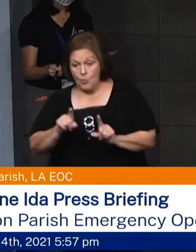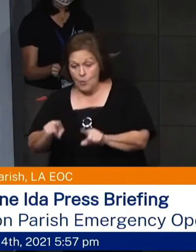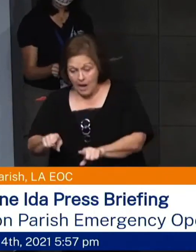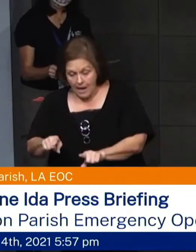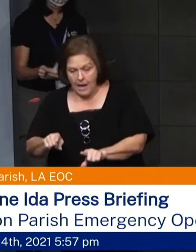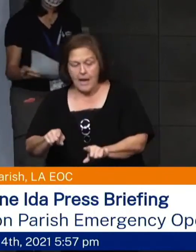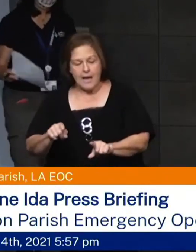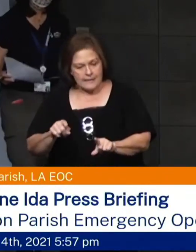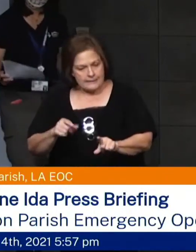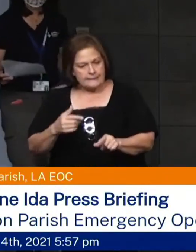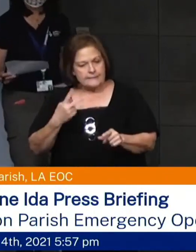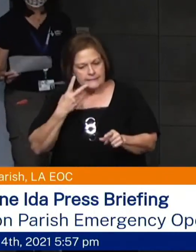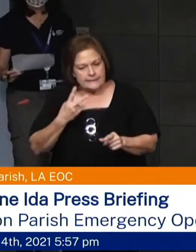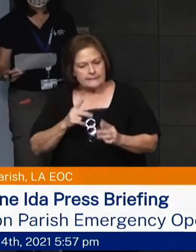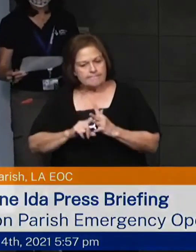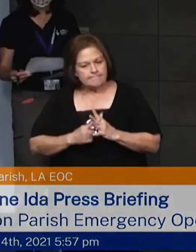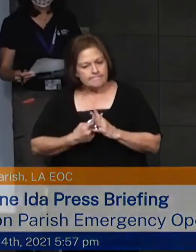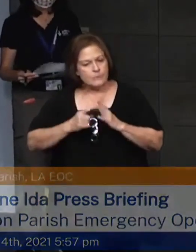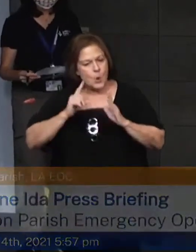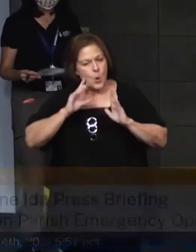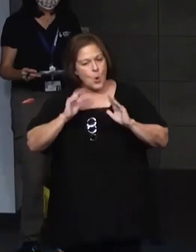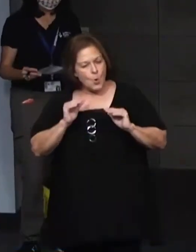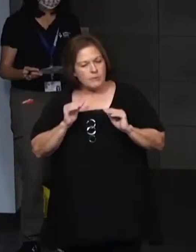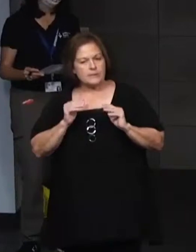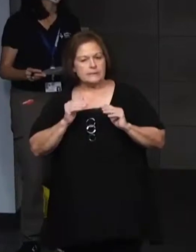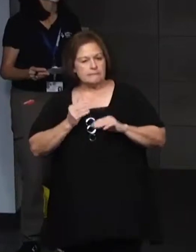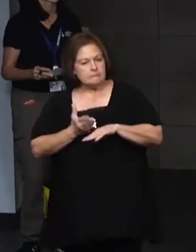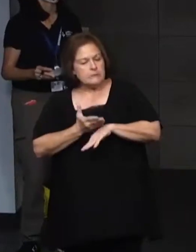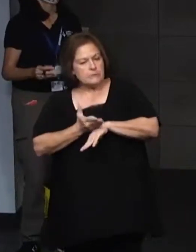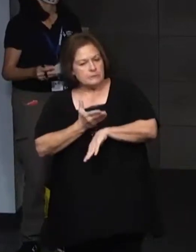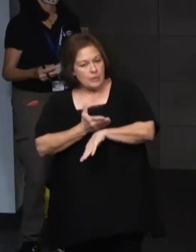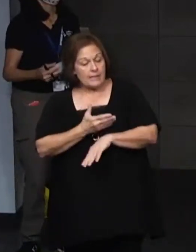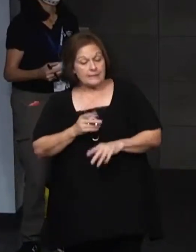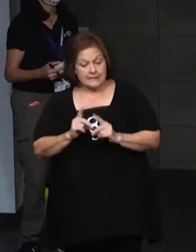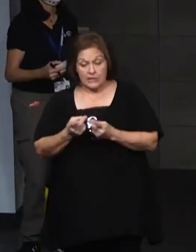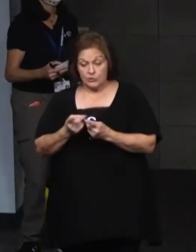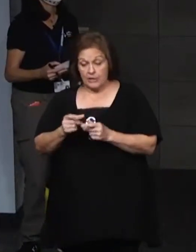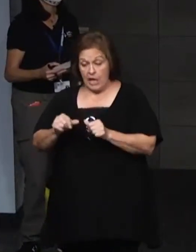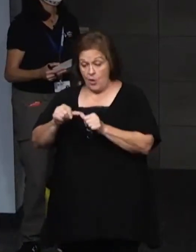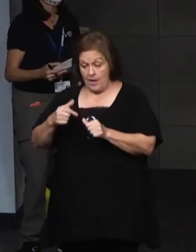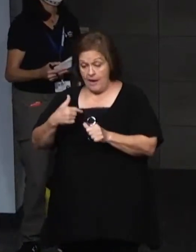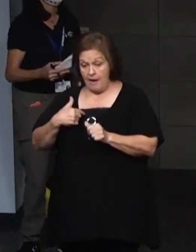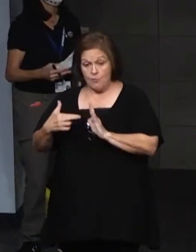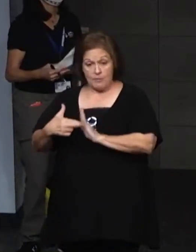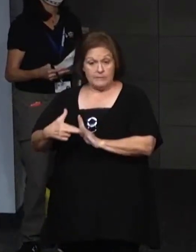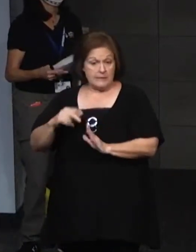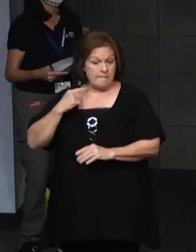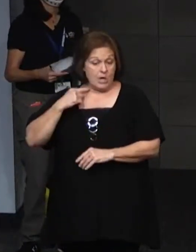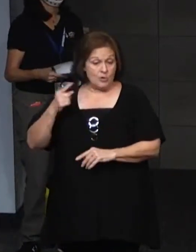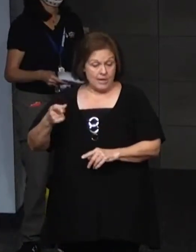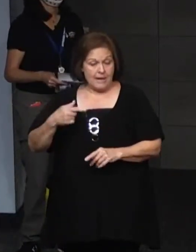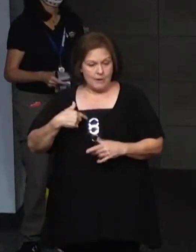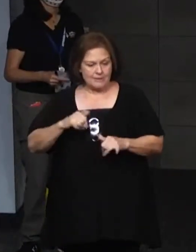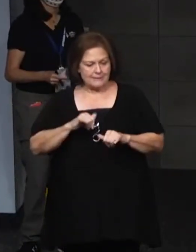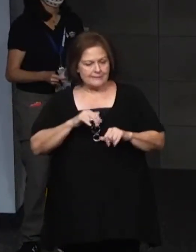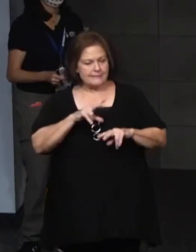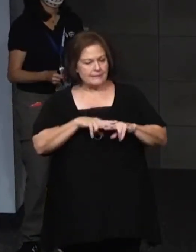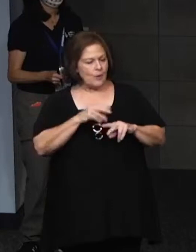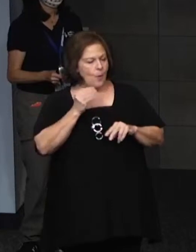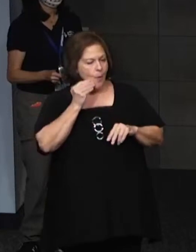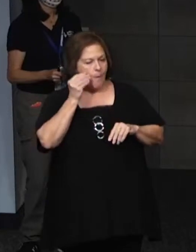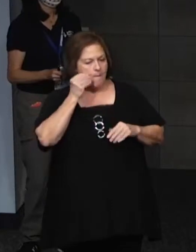real glimmers of hope, signs of progress. And so the district I represent, the Metairie area, I was still sitting home in my pajamas